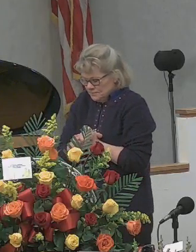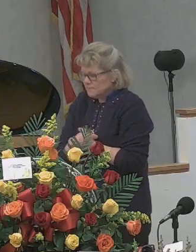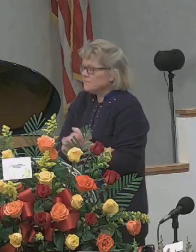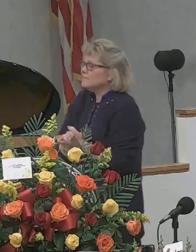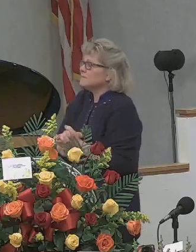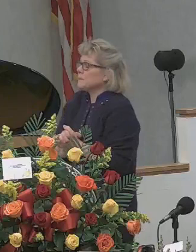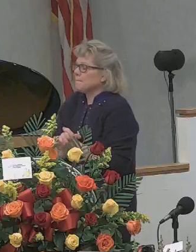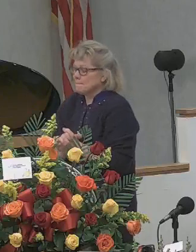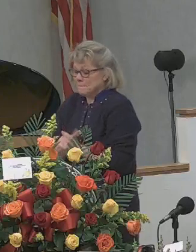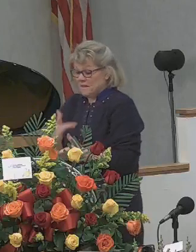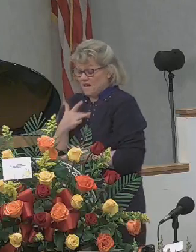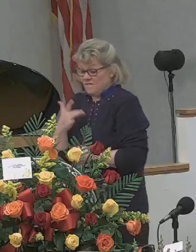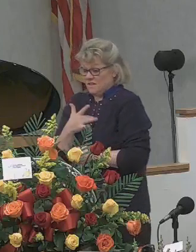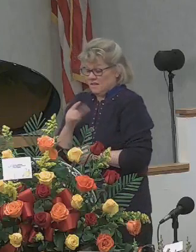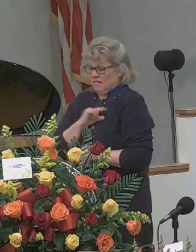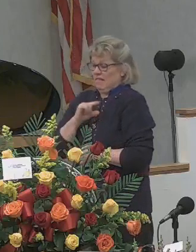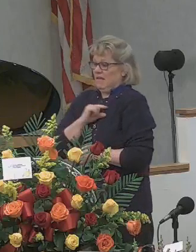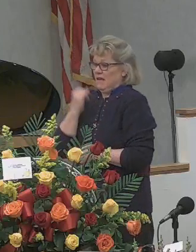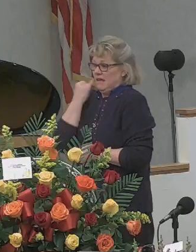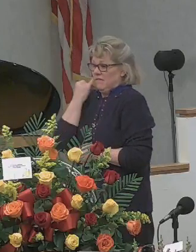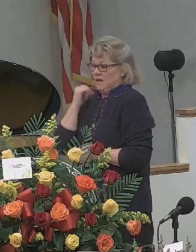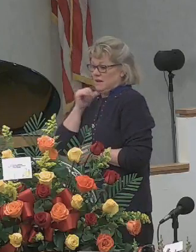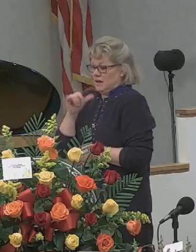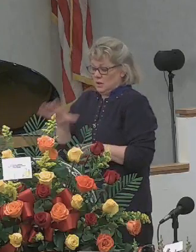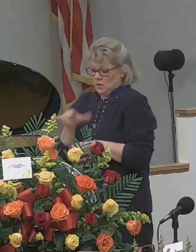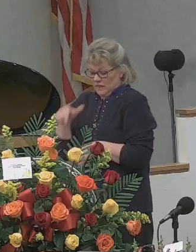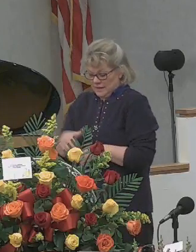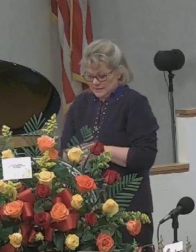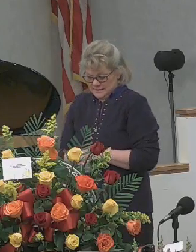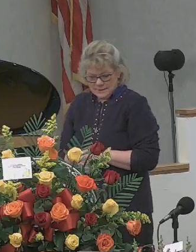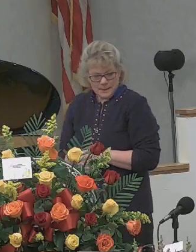I would feel guilty if I did not do this.